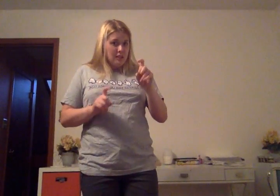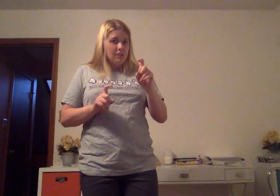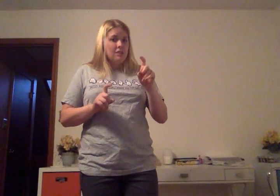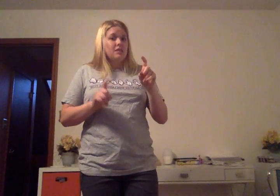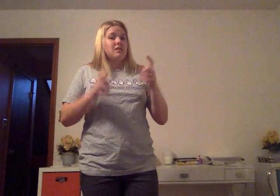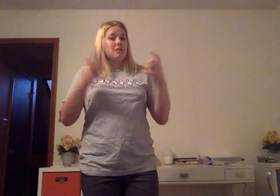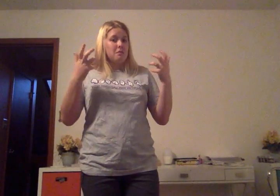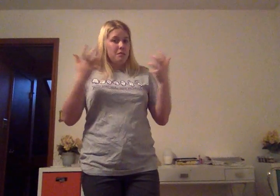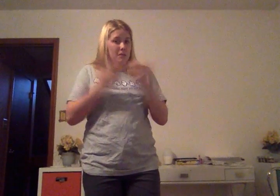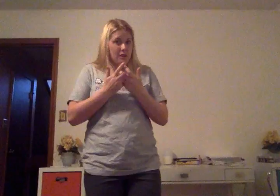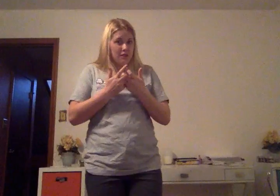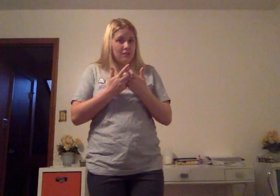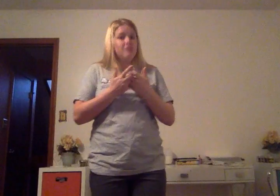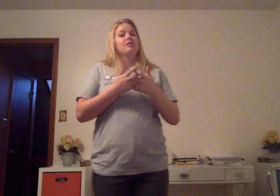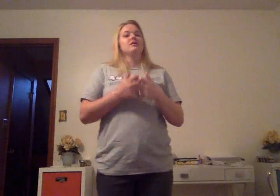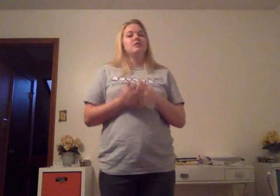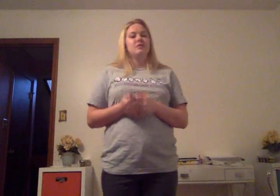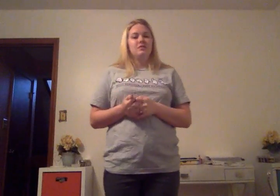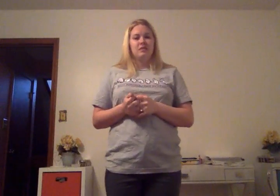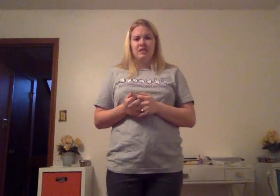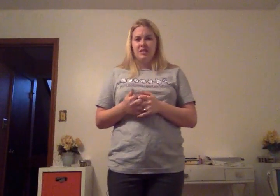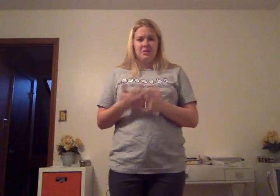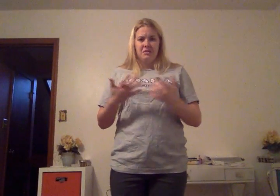a match, then what happened?